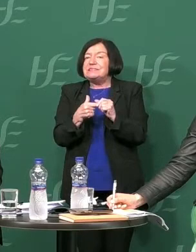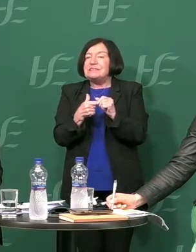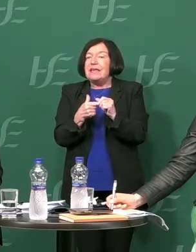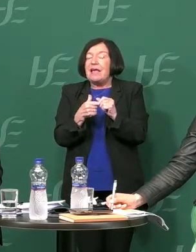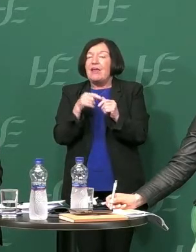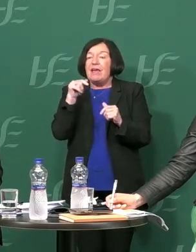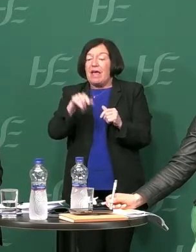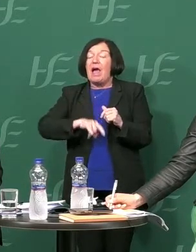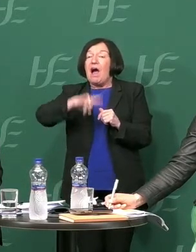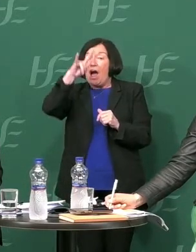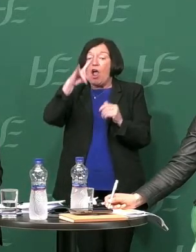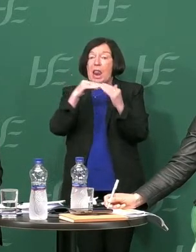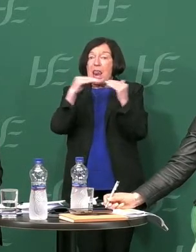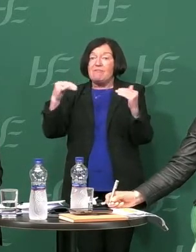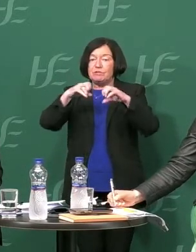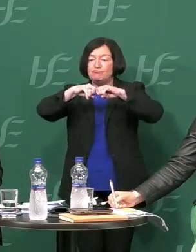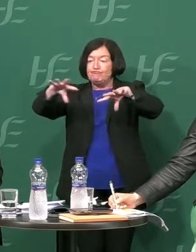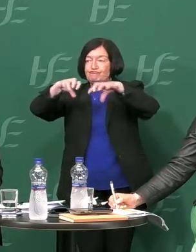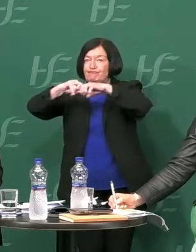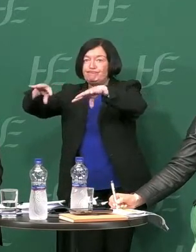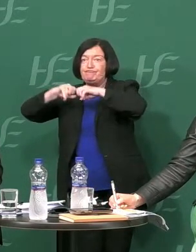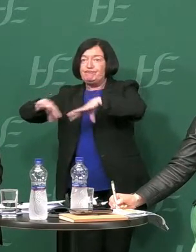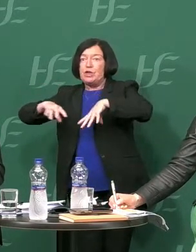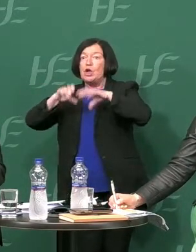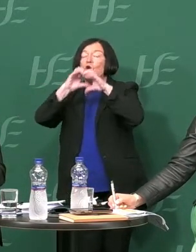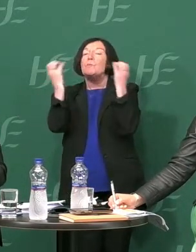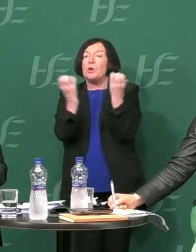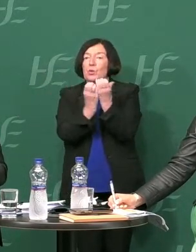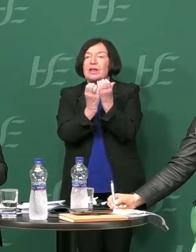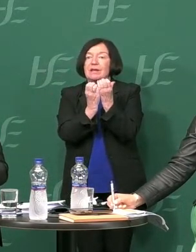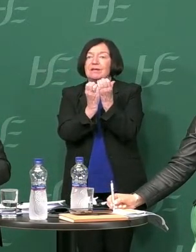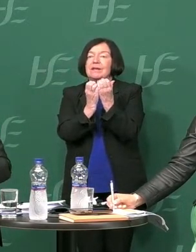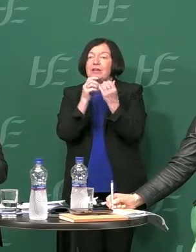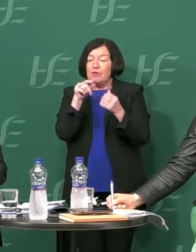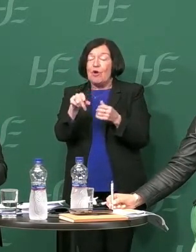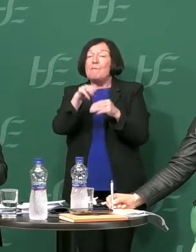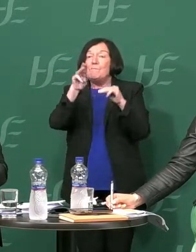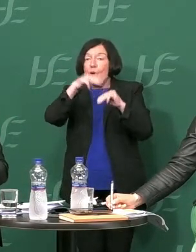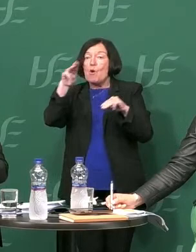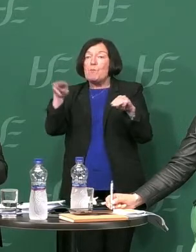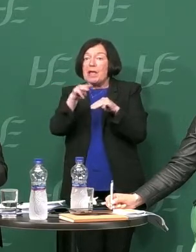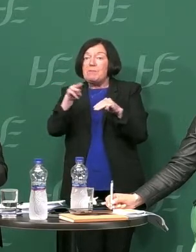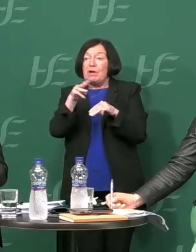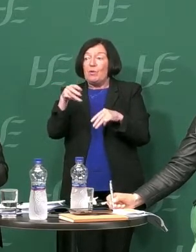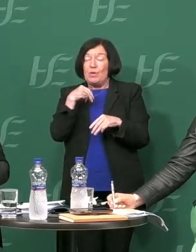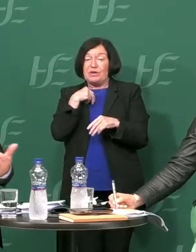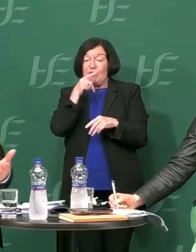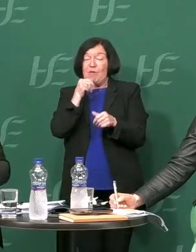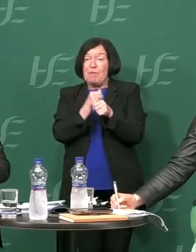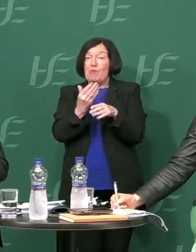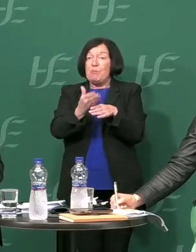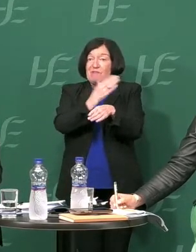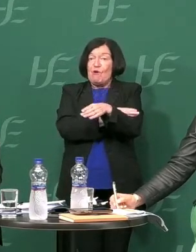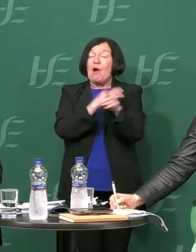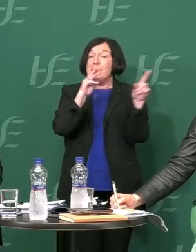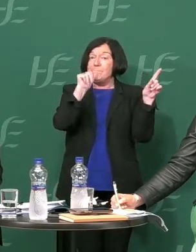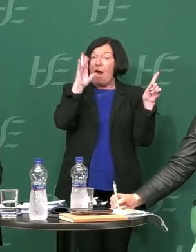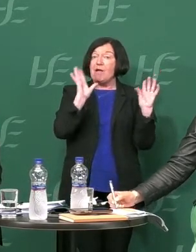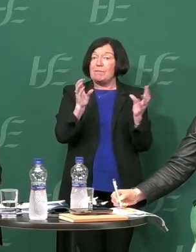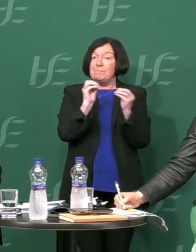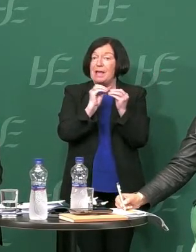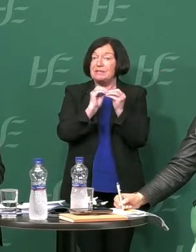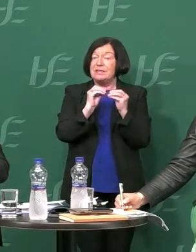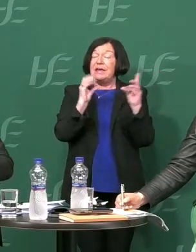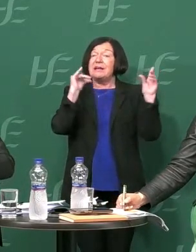as it is at a higher level of transmission in the community, it does expose more people, which we've been talking about before, and Martin's been talking, and